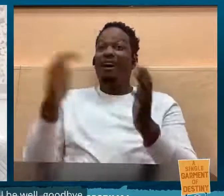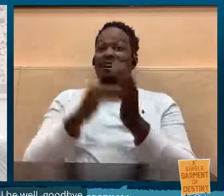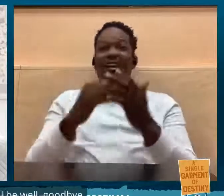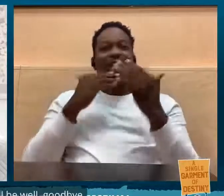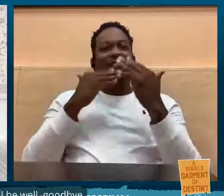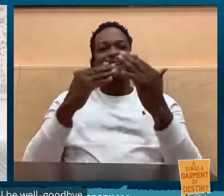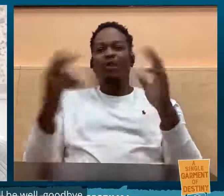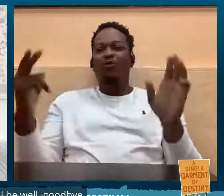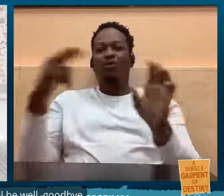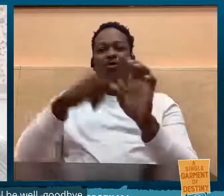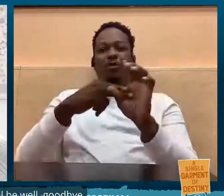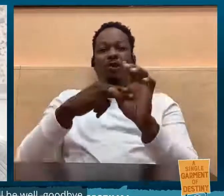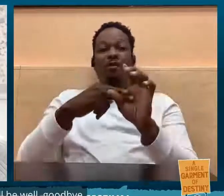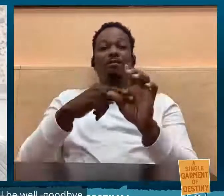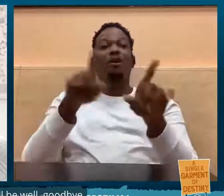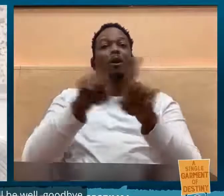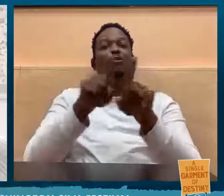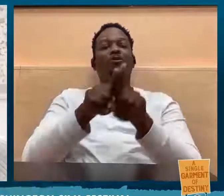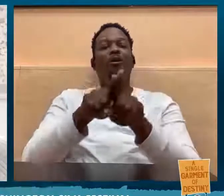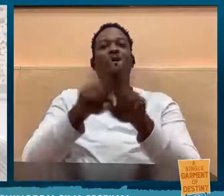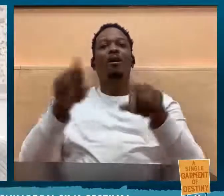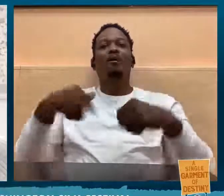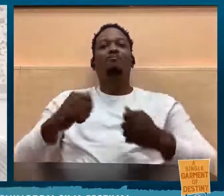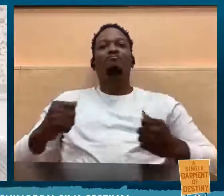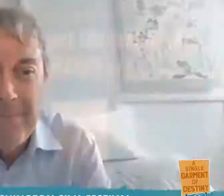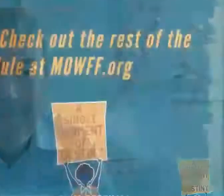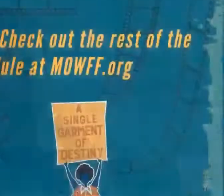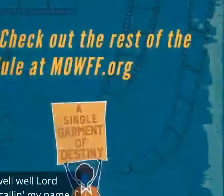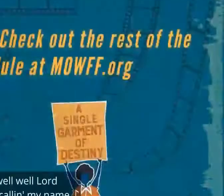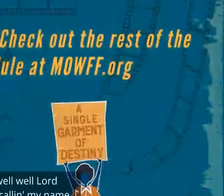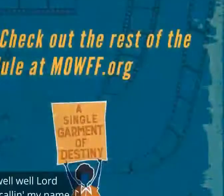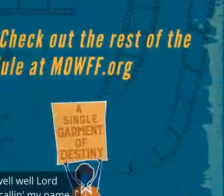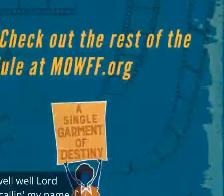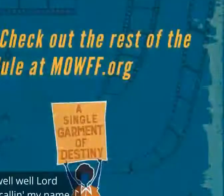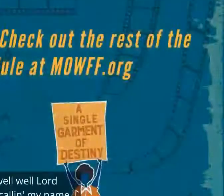and most of all, be well. Goodbye.